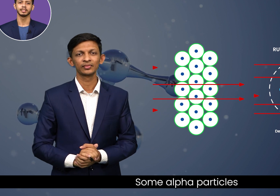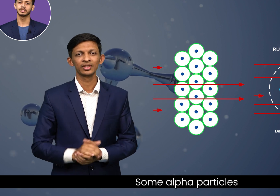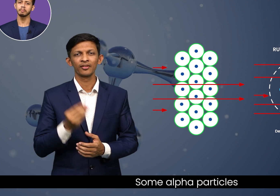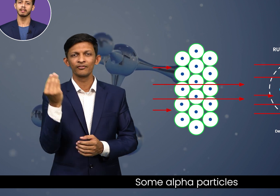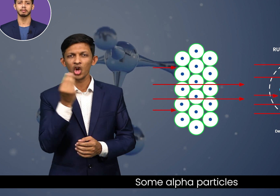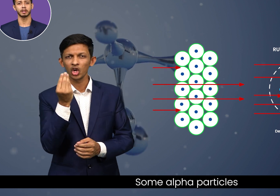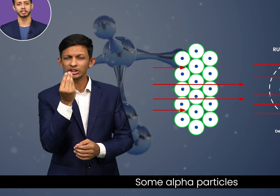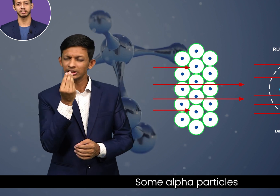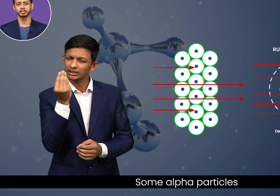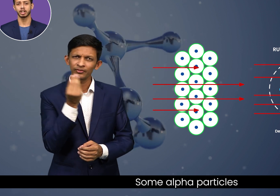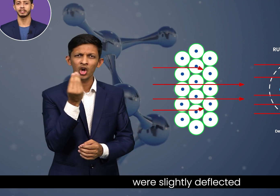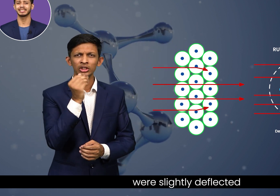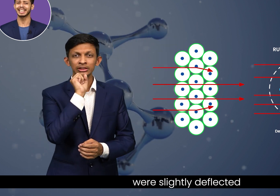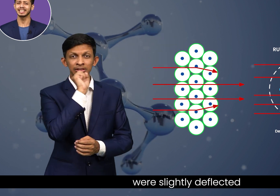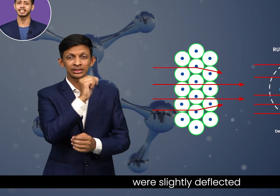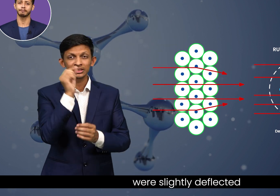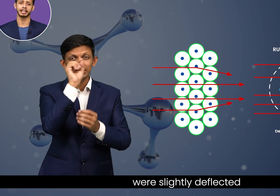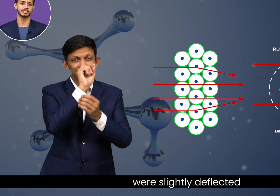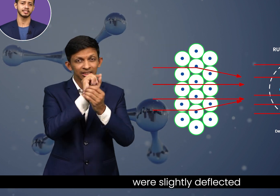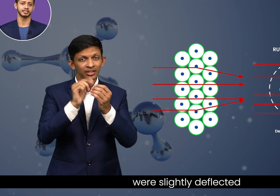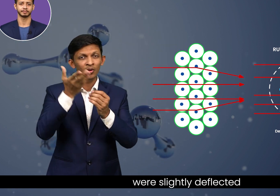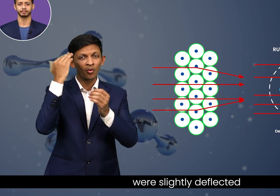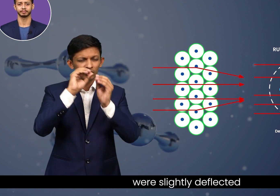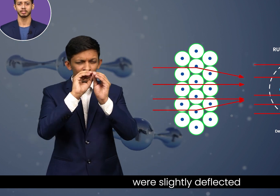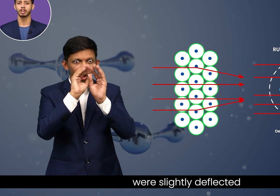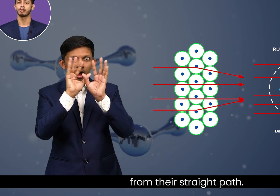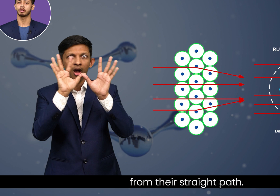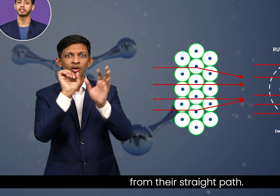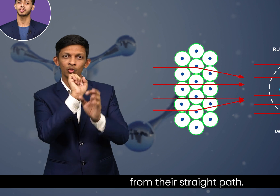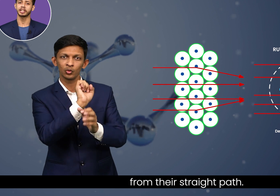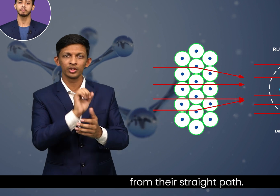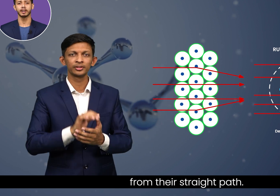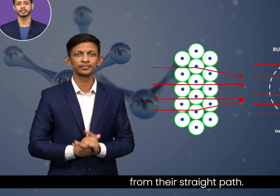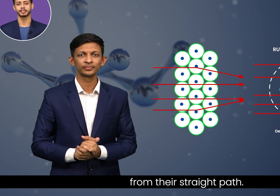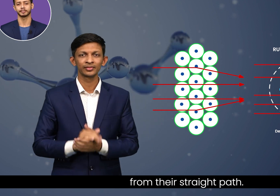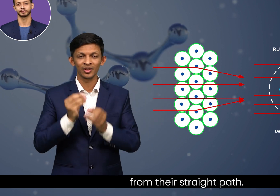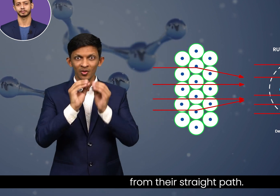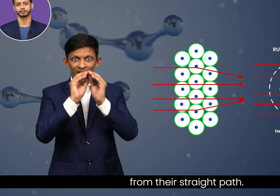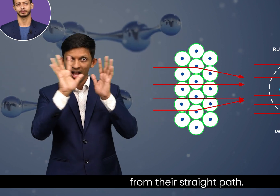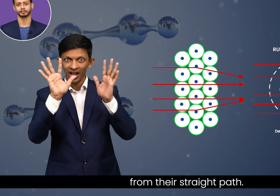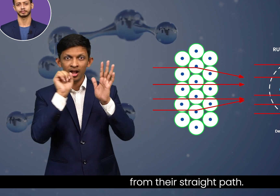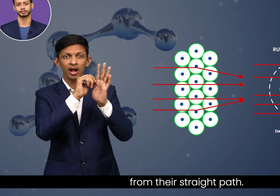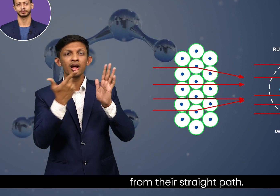Some alpha particles were slightly deflected from their straight path.